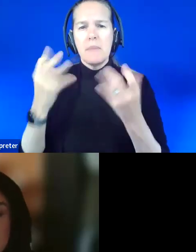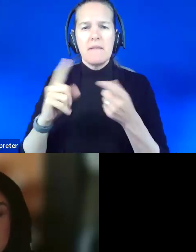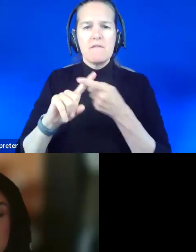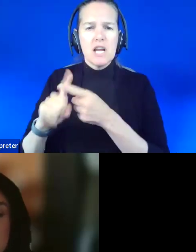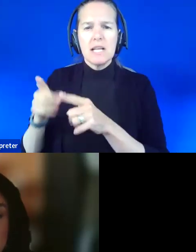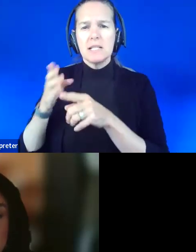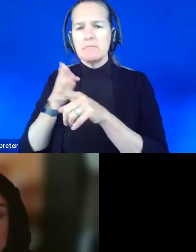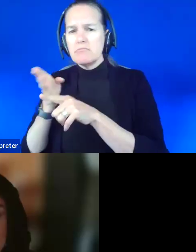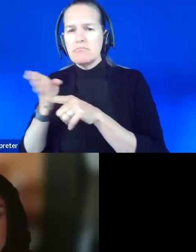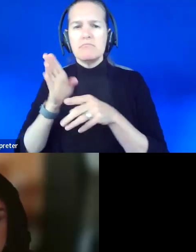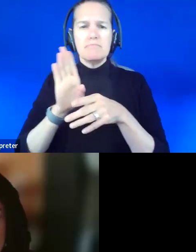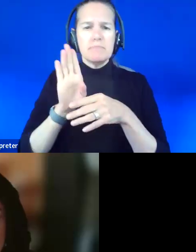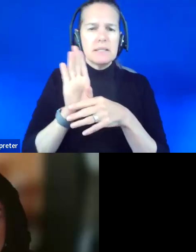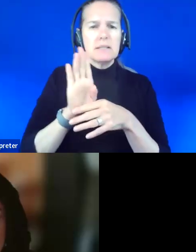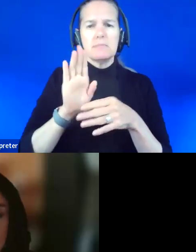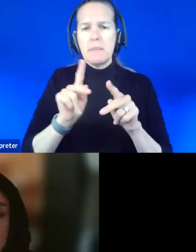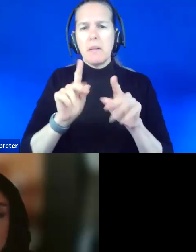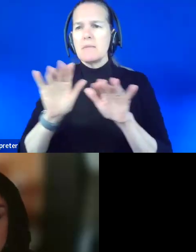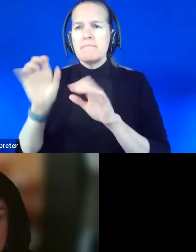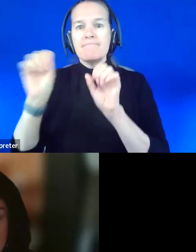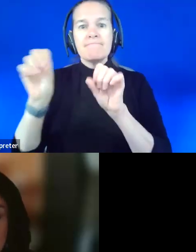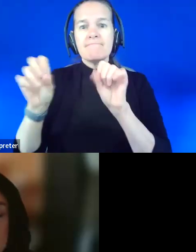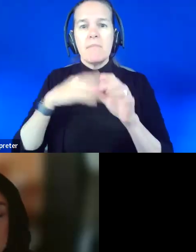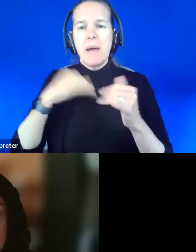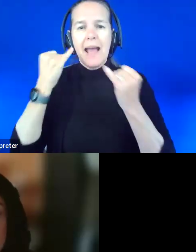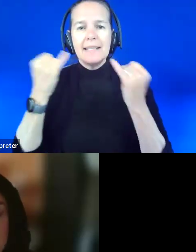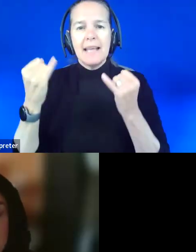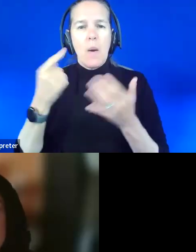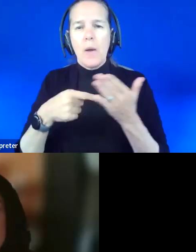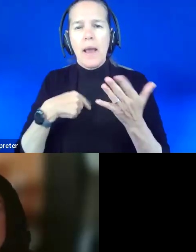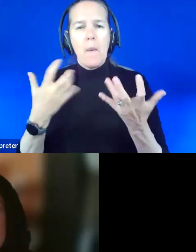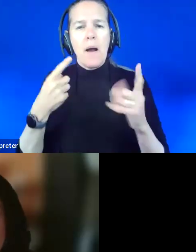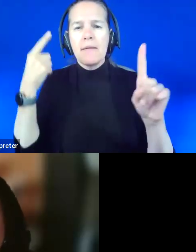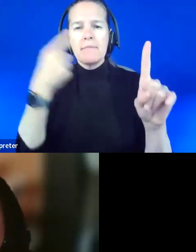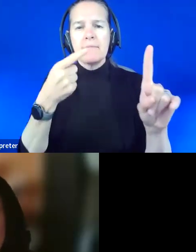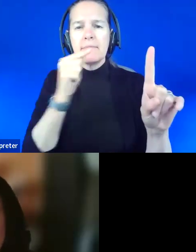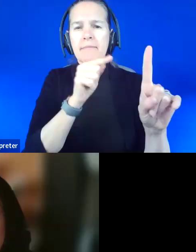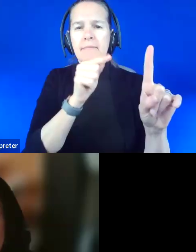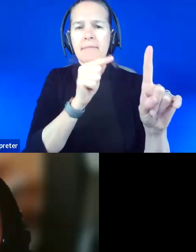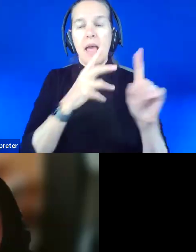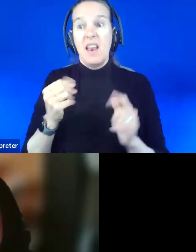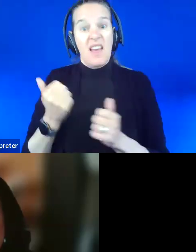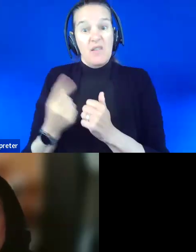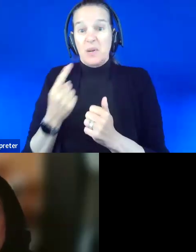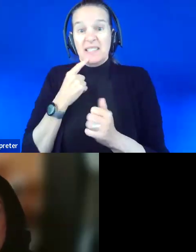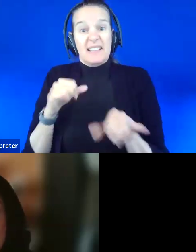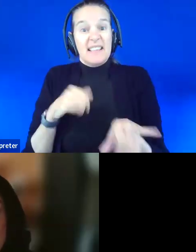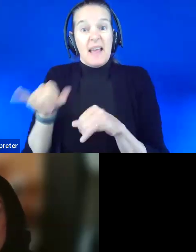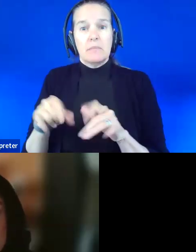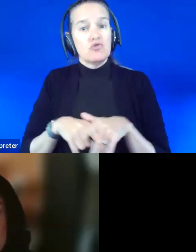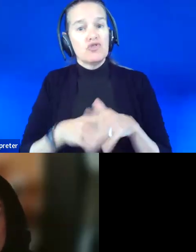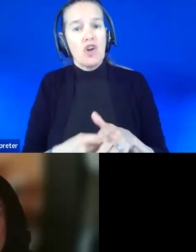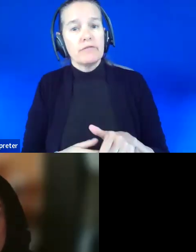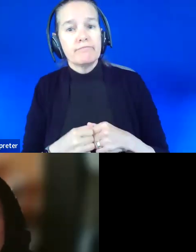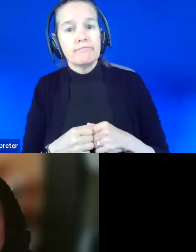the industry, and just started telling them my idea about what I wanted to do. And every single person said, just start. You just have to start. So that's